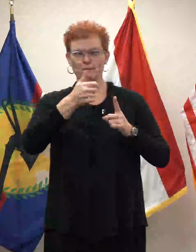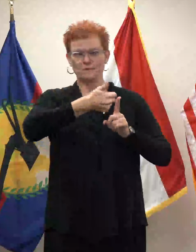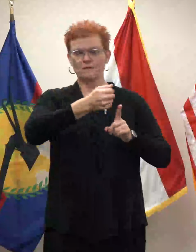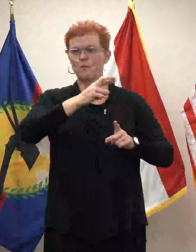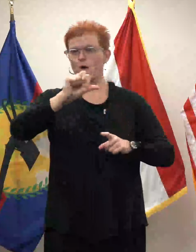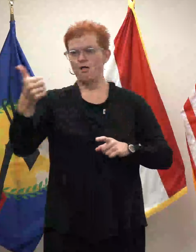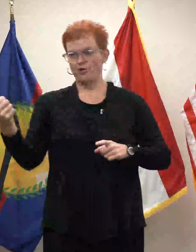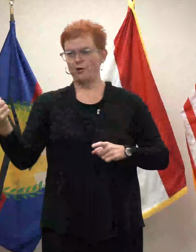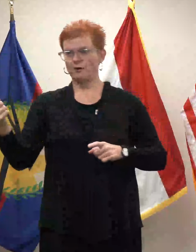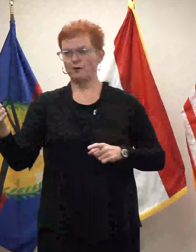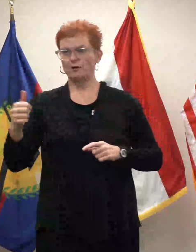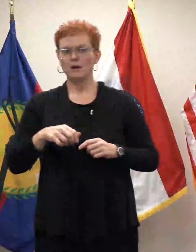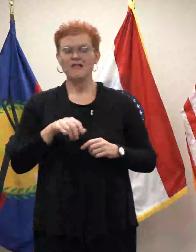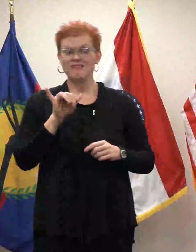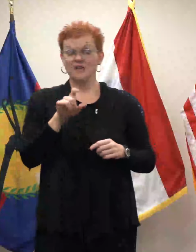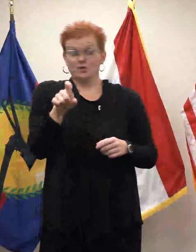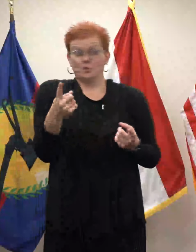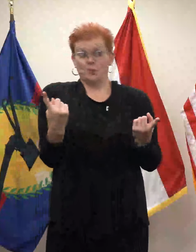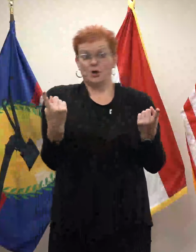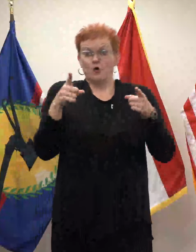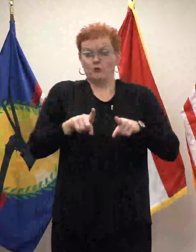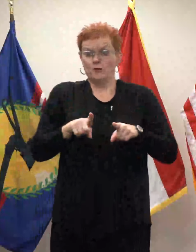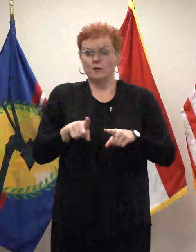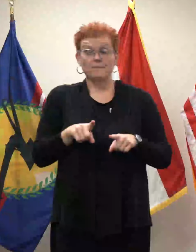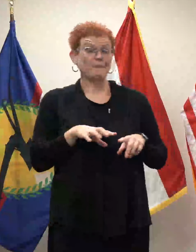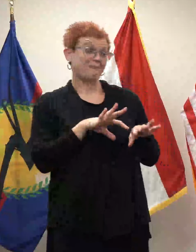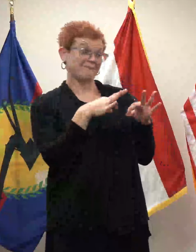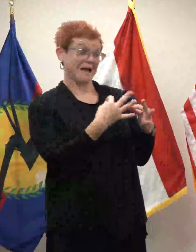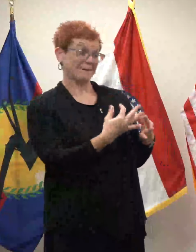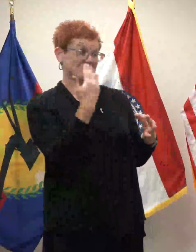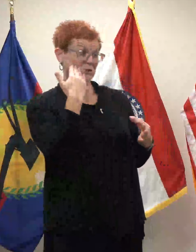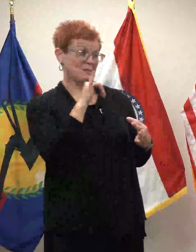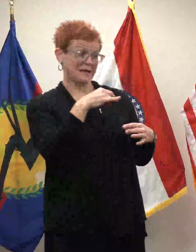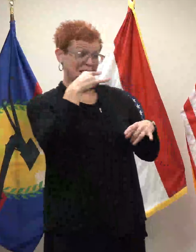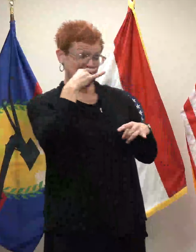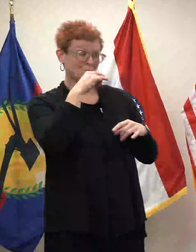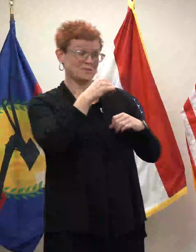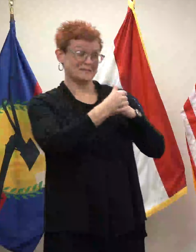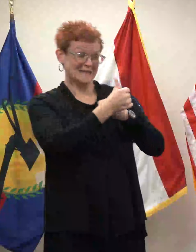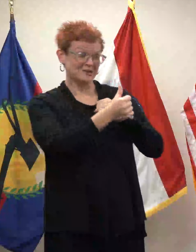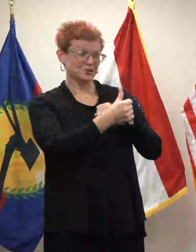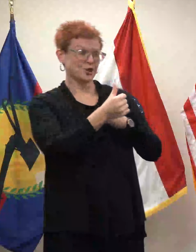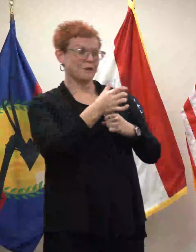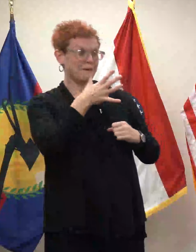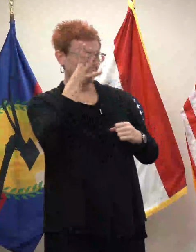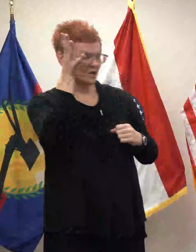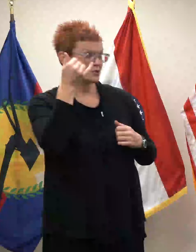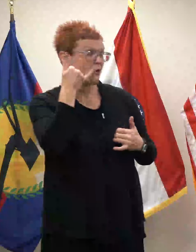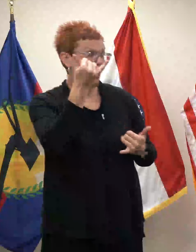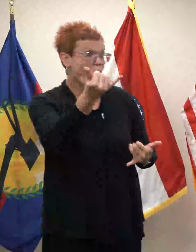others. That's something we should all agree on. Even the family knew that this kid was a danger. Right. The parents